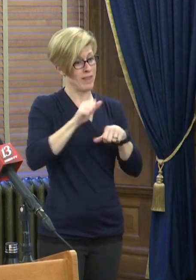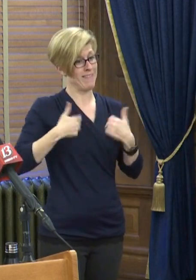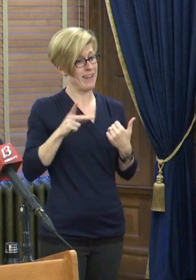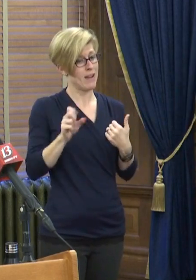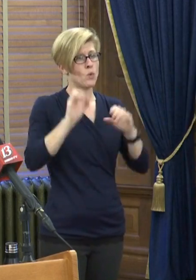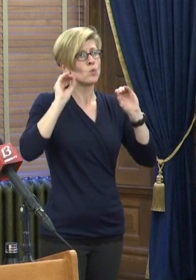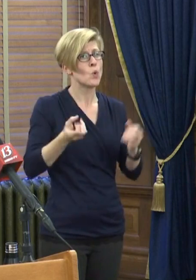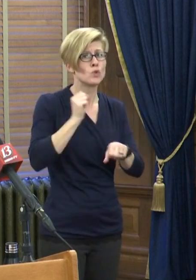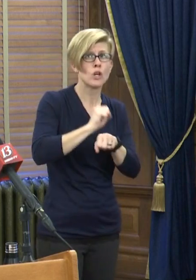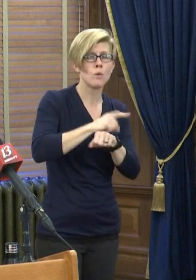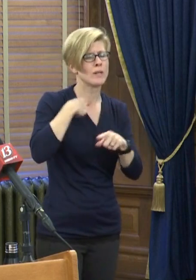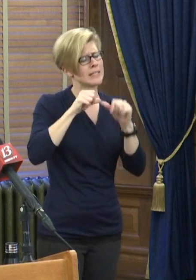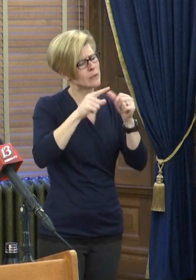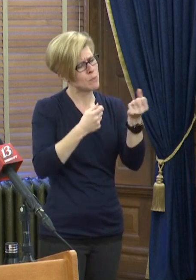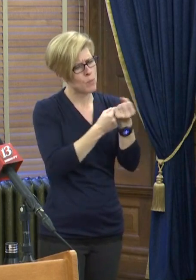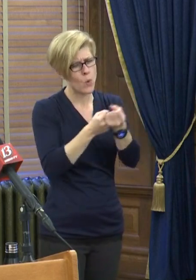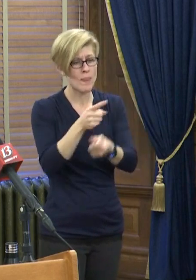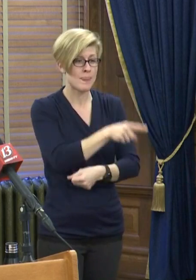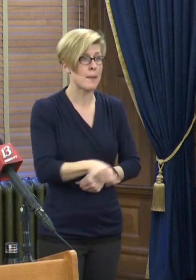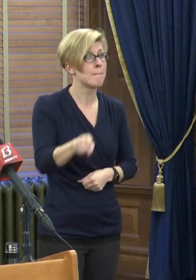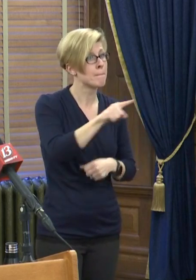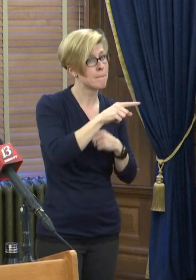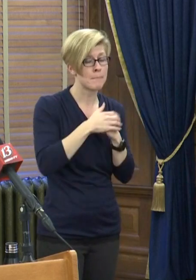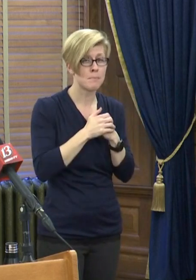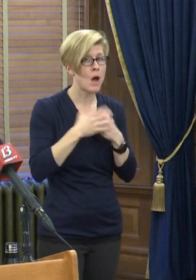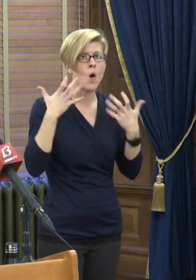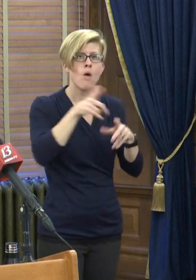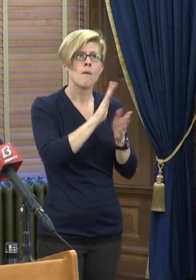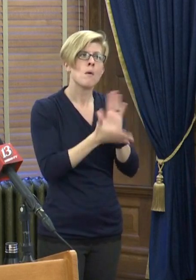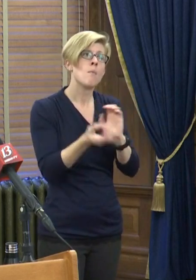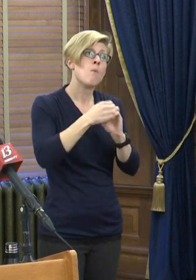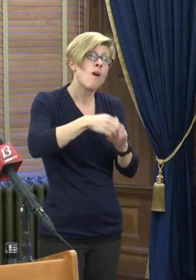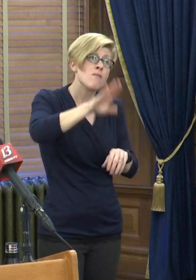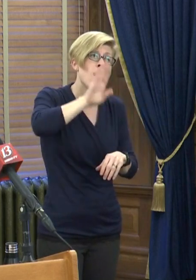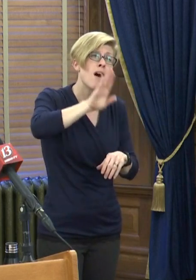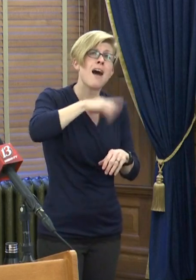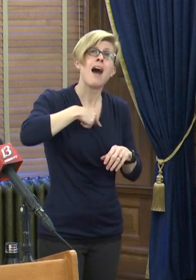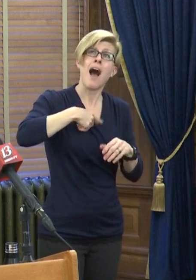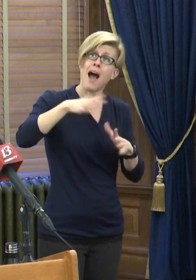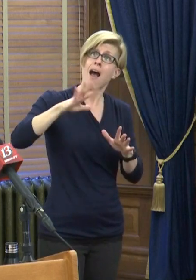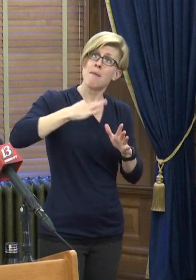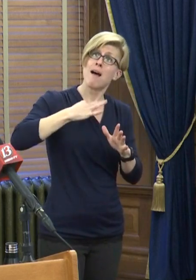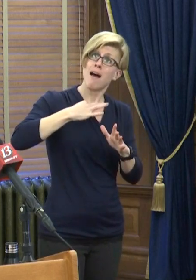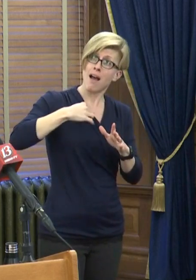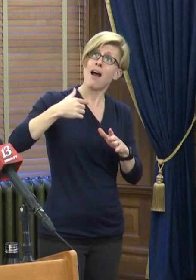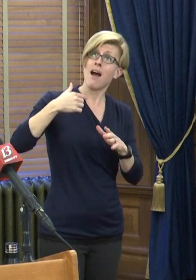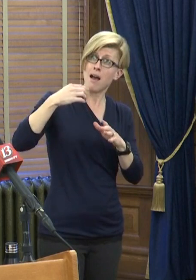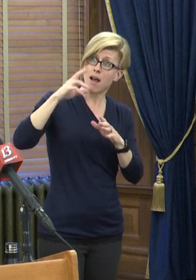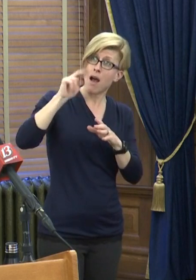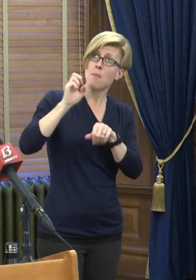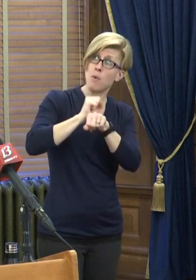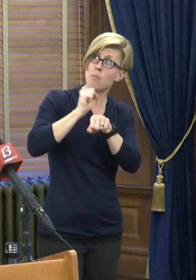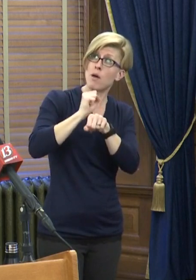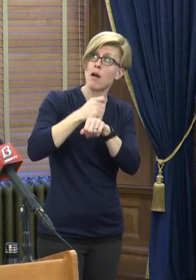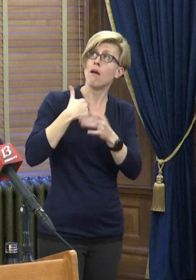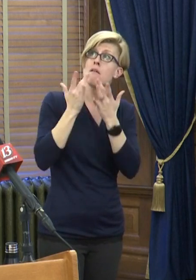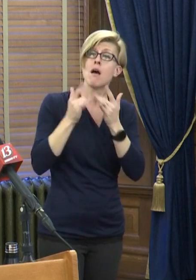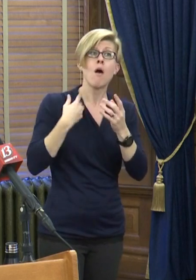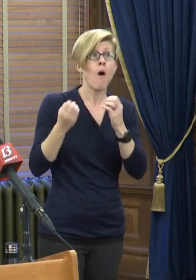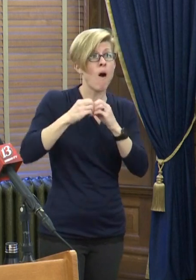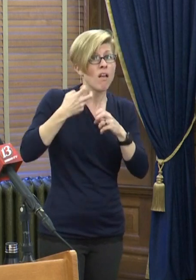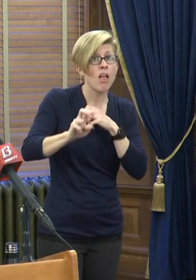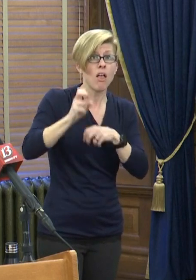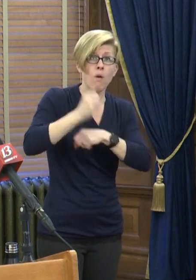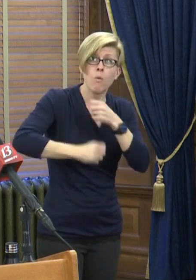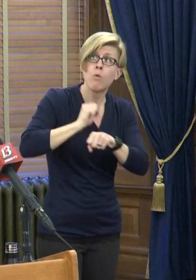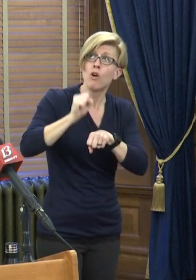possible. We cannot make it more difficult for them to access the benefits they need to keep a roof over their head,